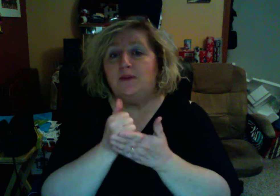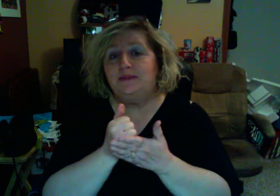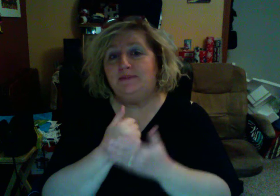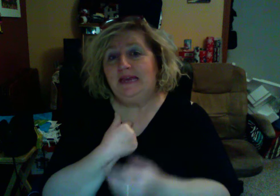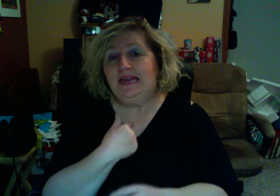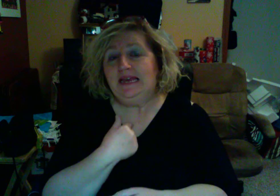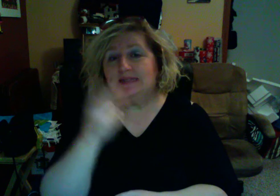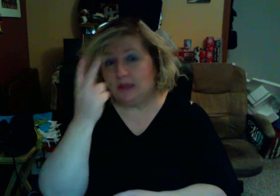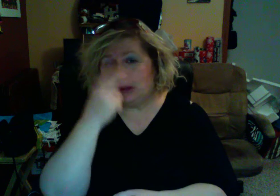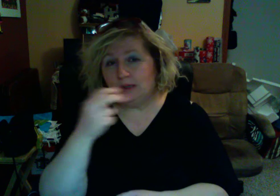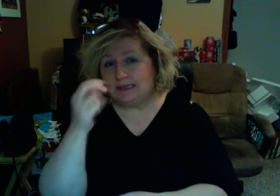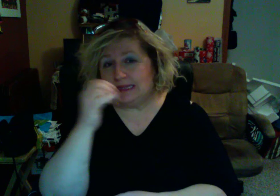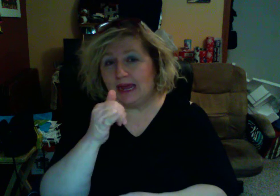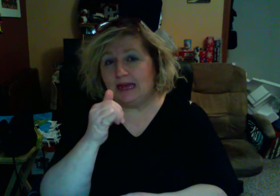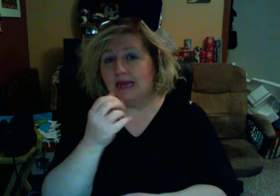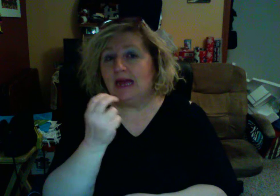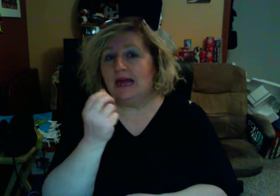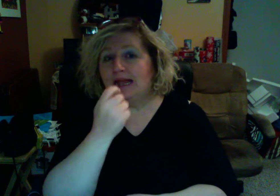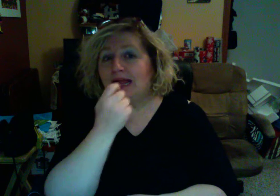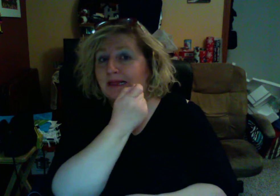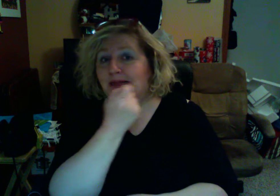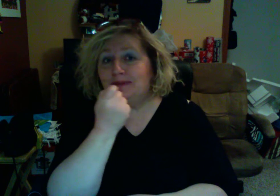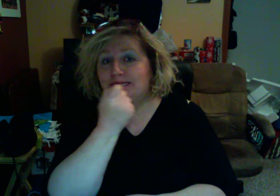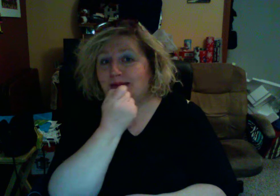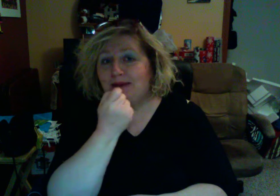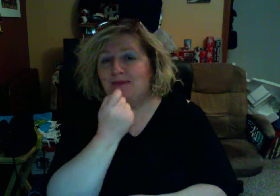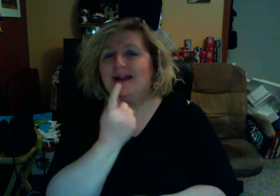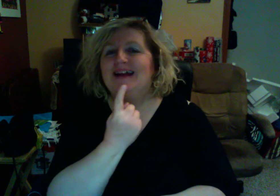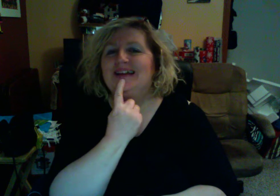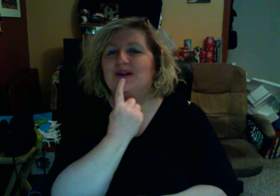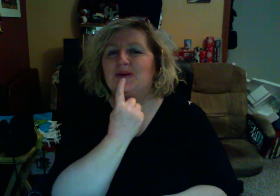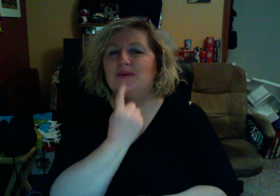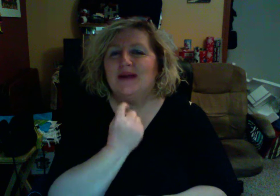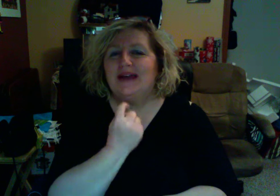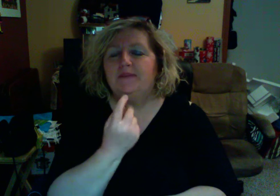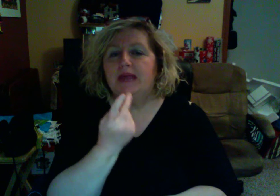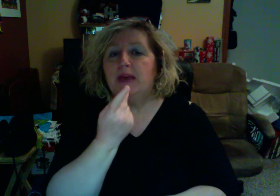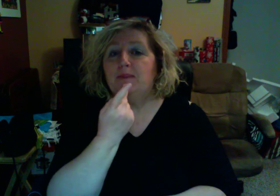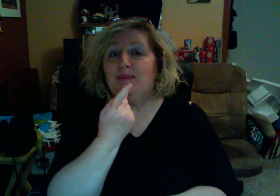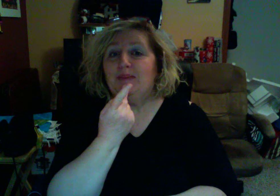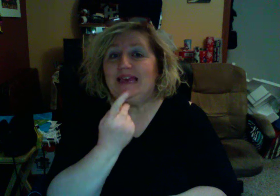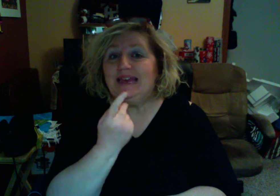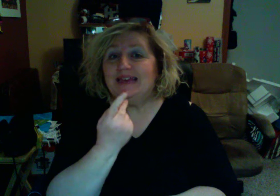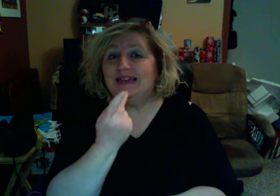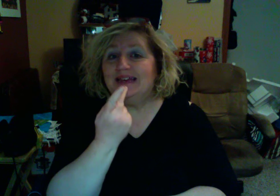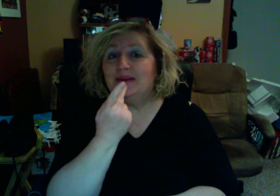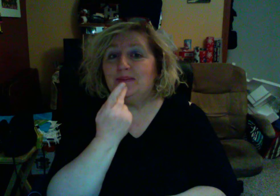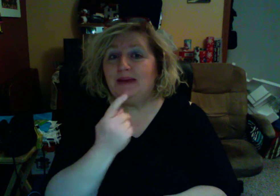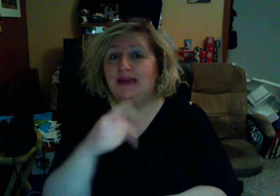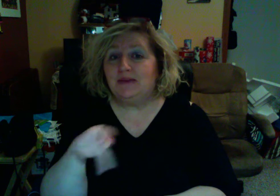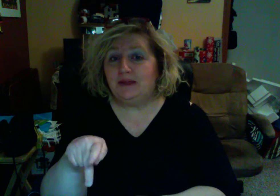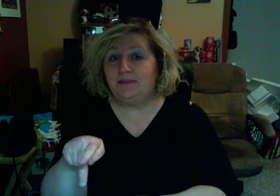helps me is it looks like lipstick being put on here, red. Pink with the